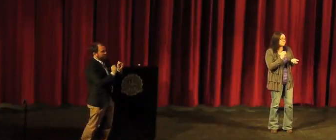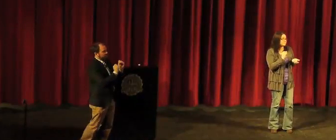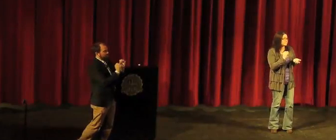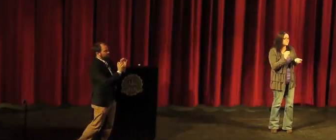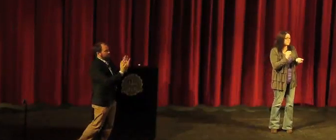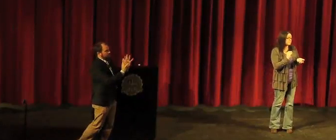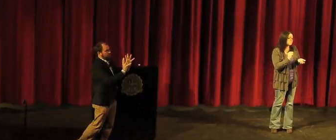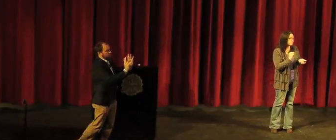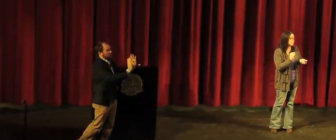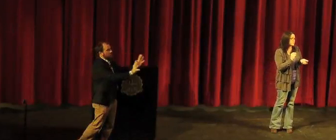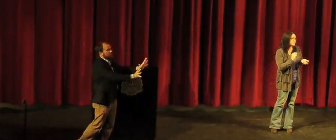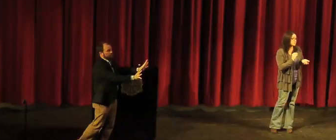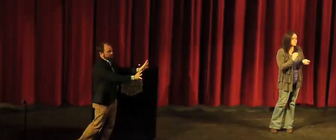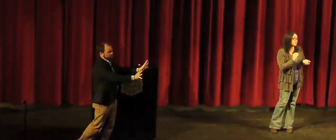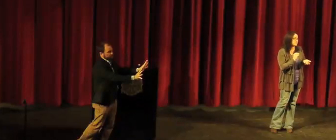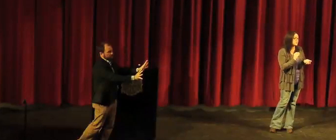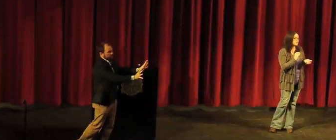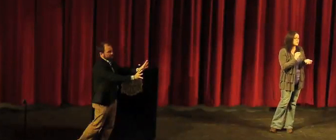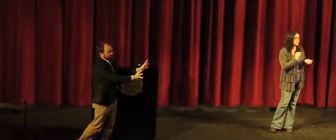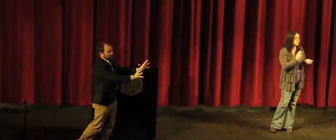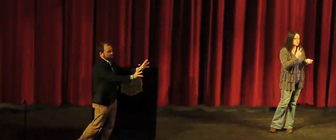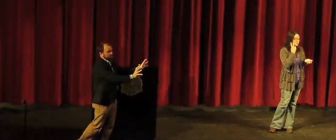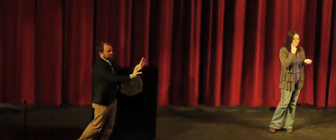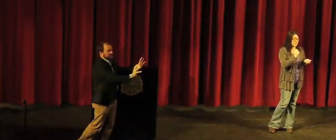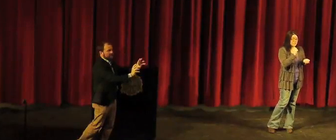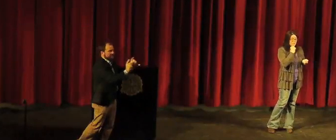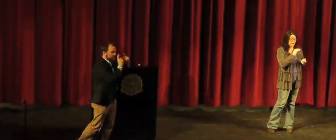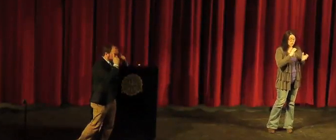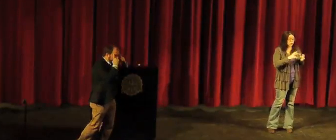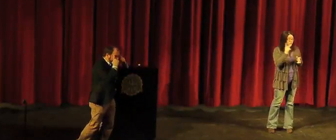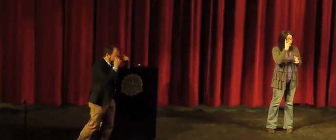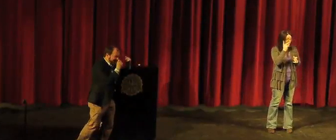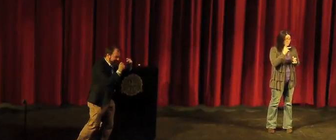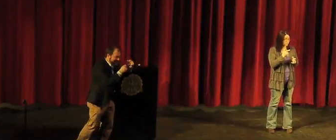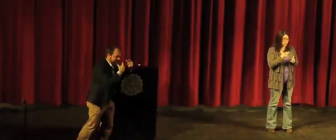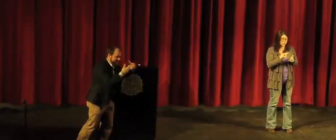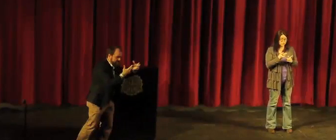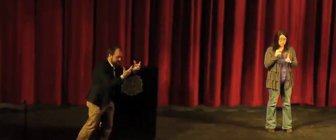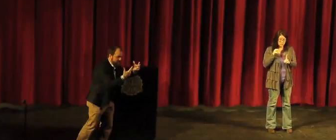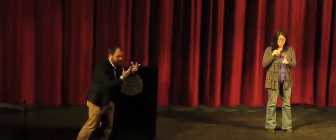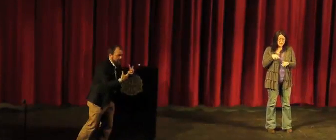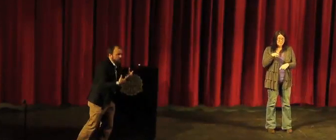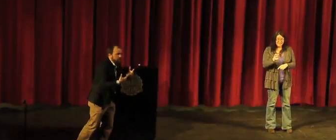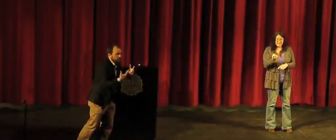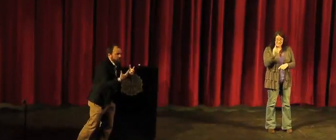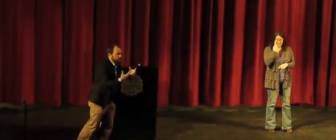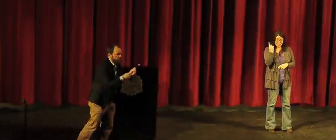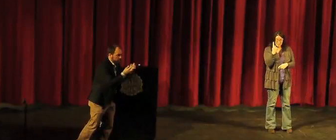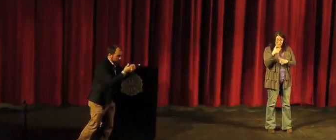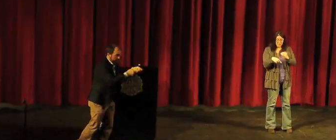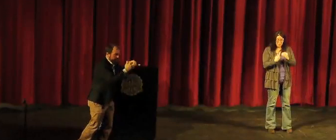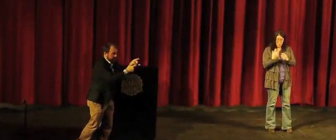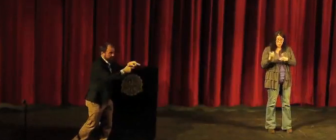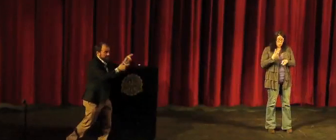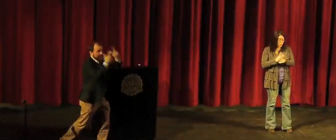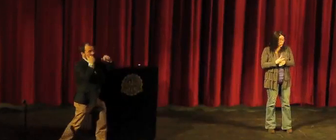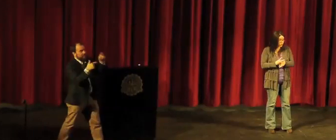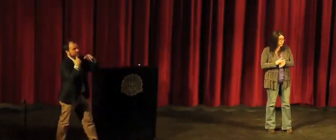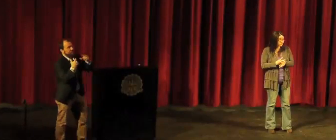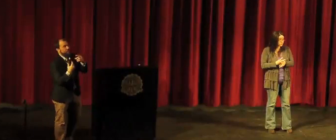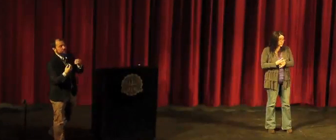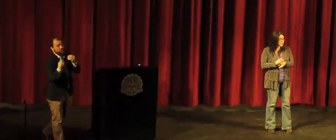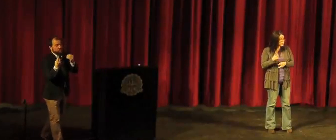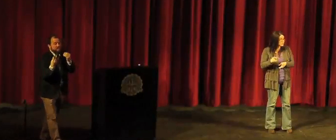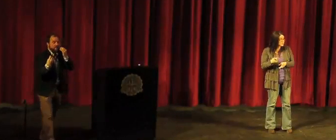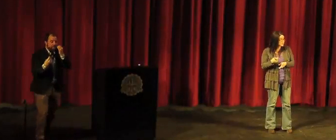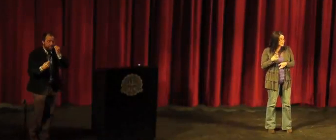you out, non-Christian philosophers, nonetheless, who seem to get something about the world that then become a